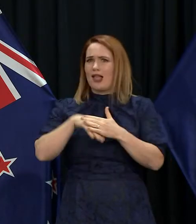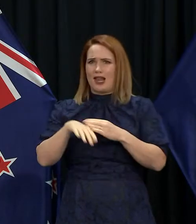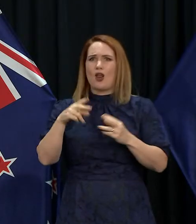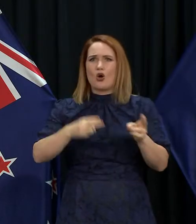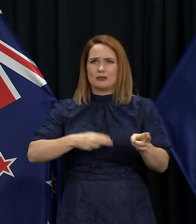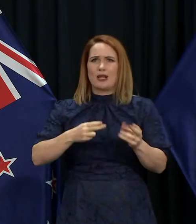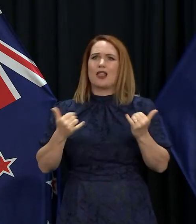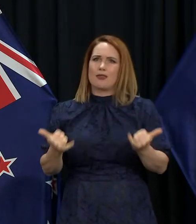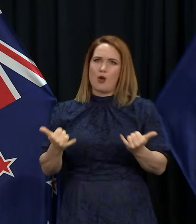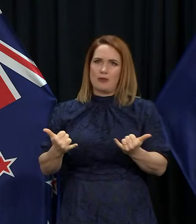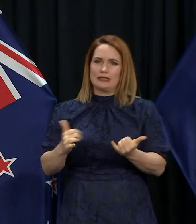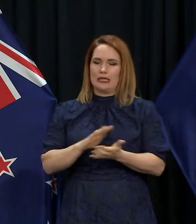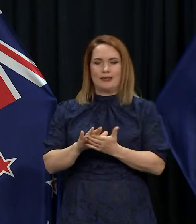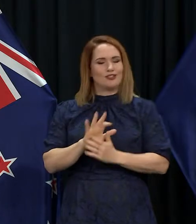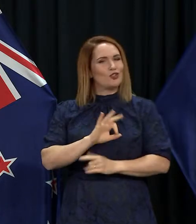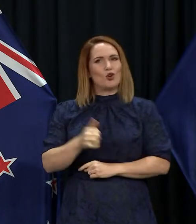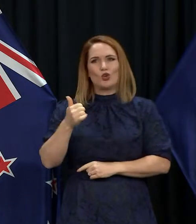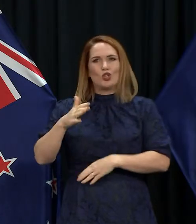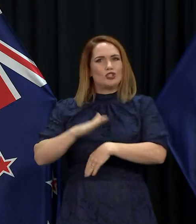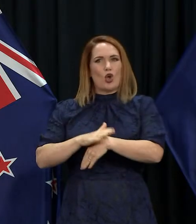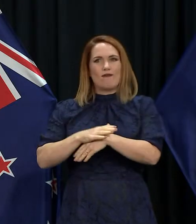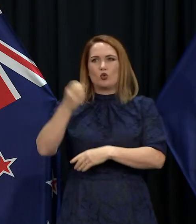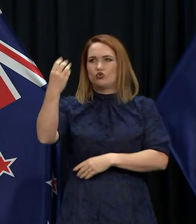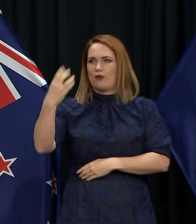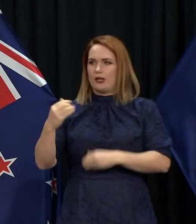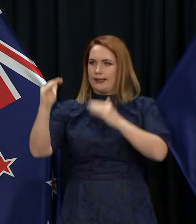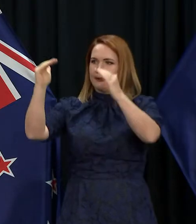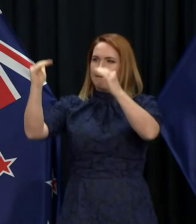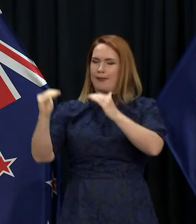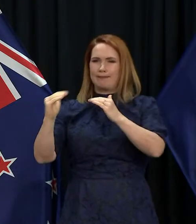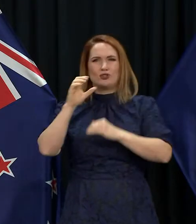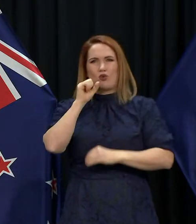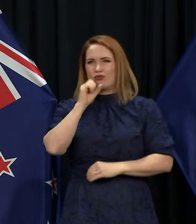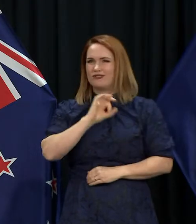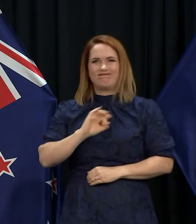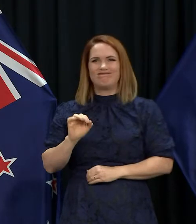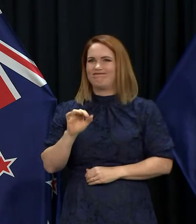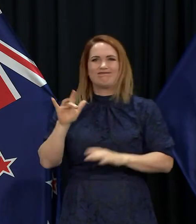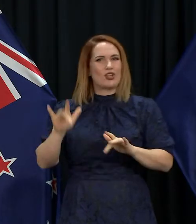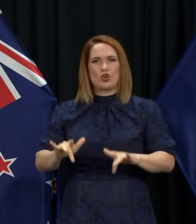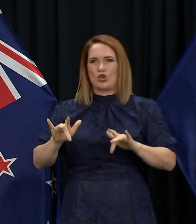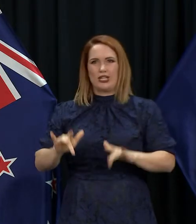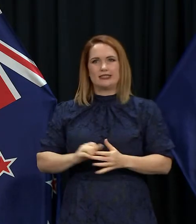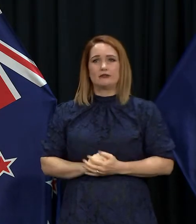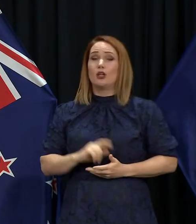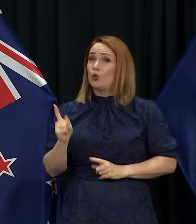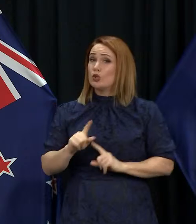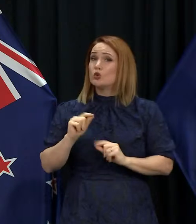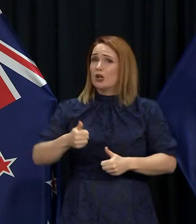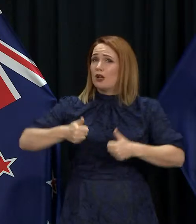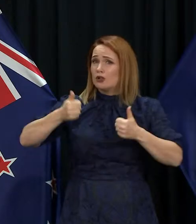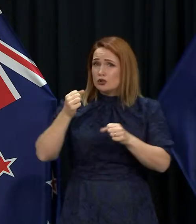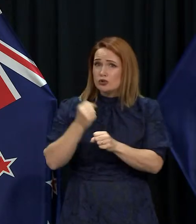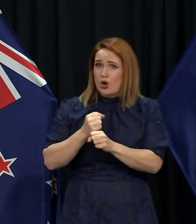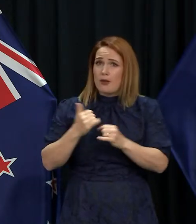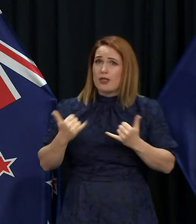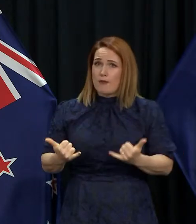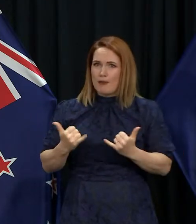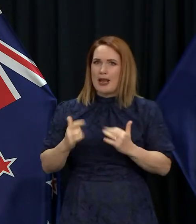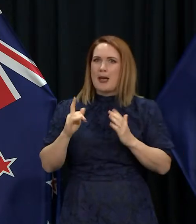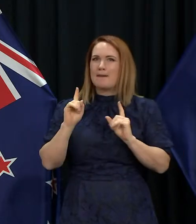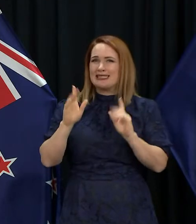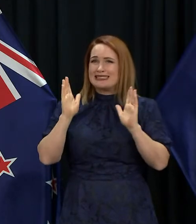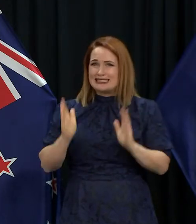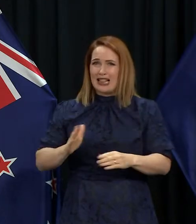yet the time to ease the existing restrictions and drop down to orange. We're doing well, but we're still in a large